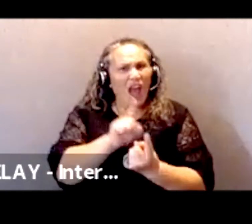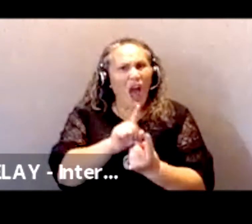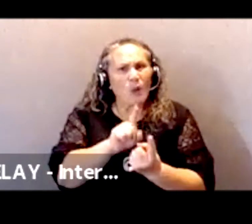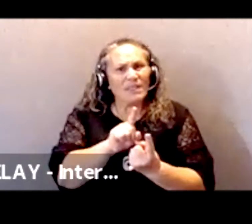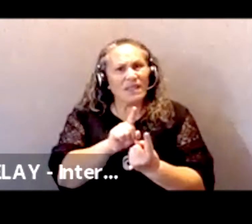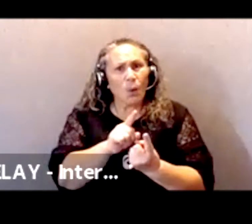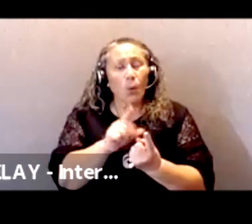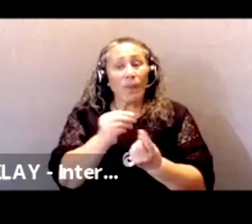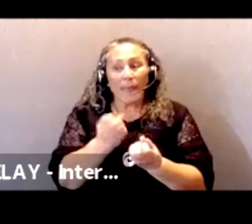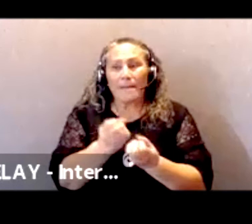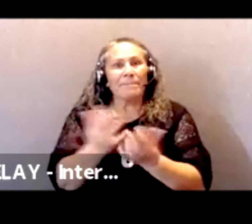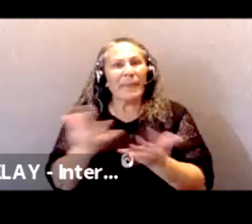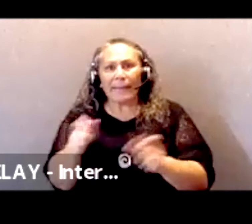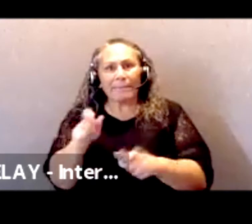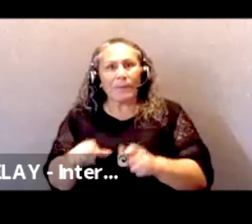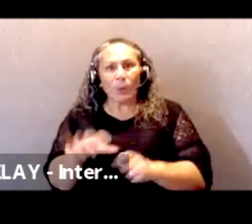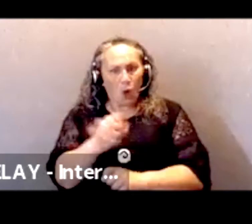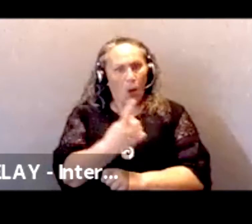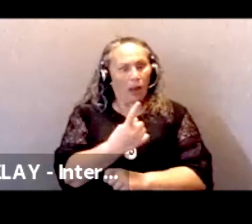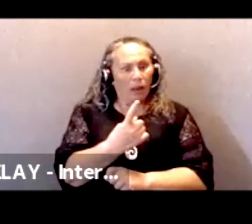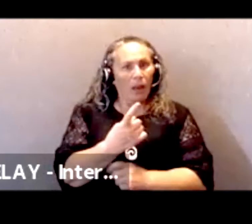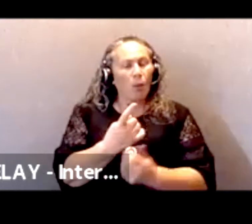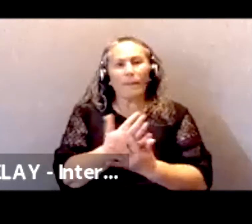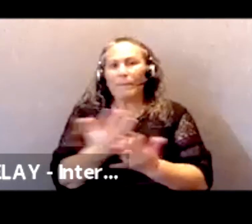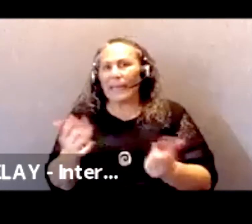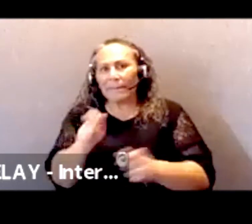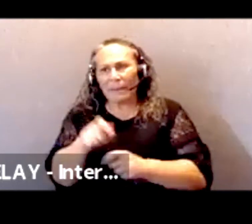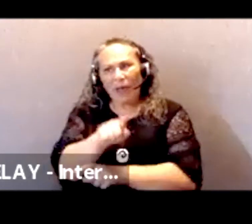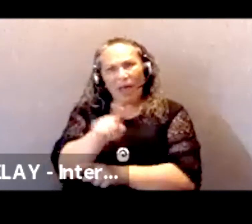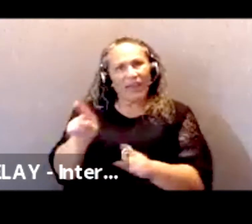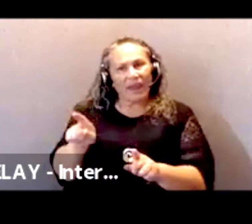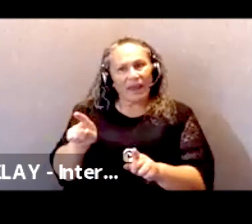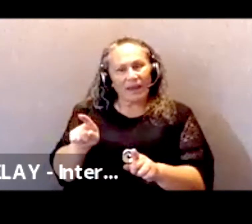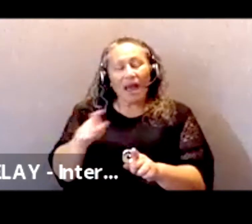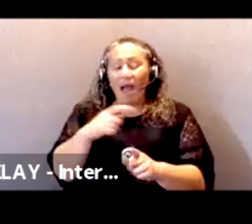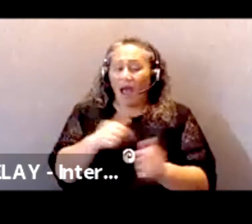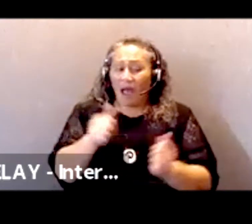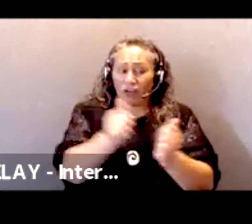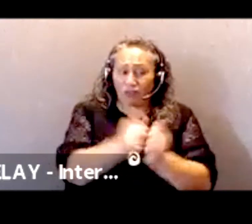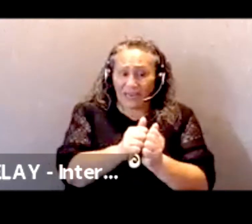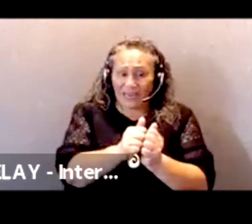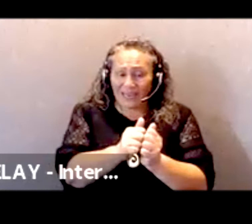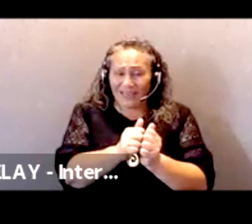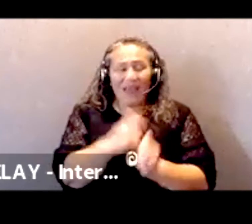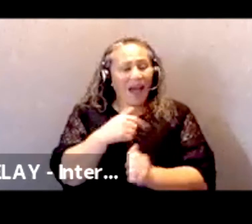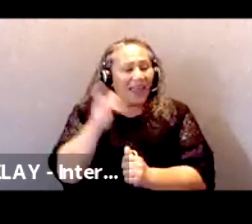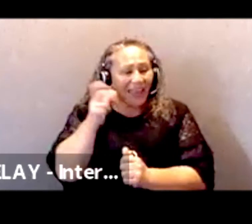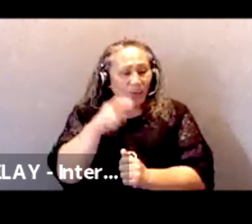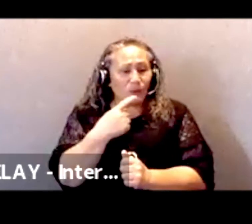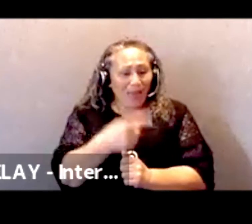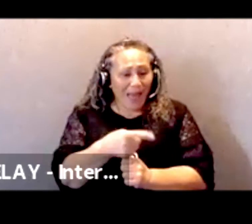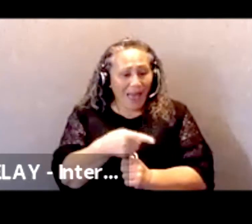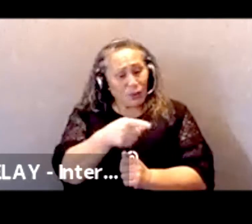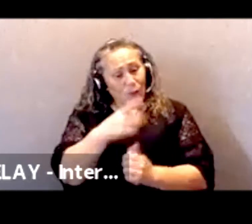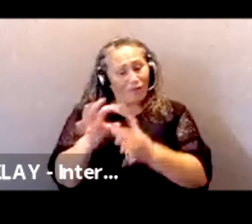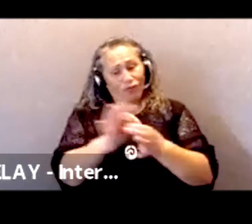people. So I agree, but I also hear what you're saying, that, you know, you have a relationship with your caregivers and